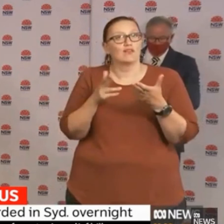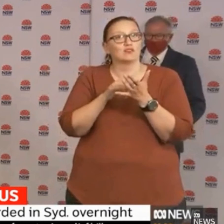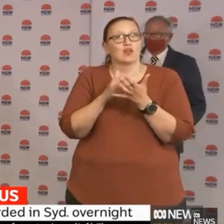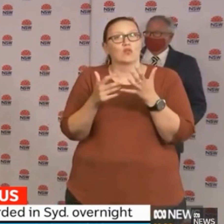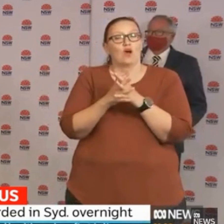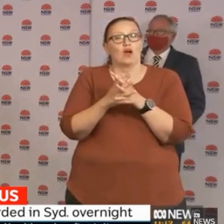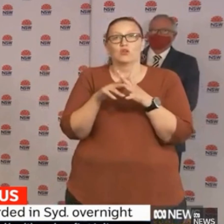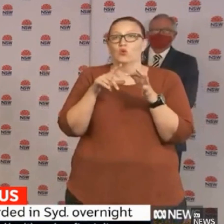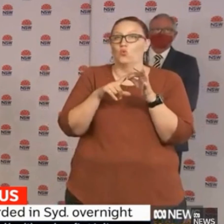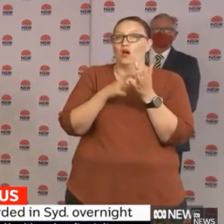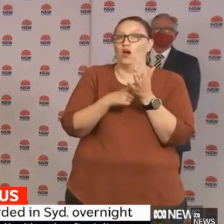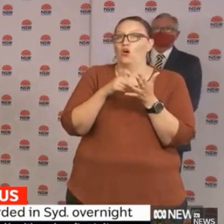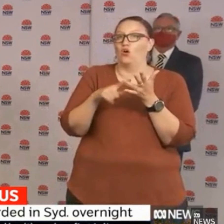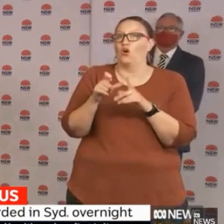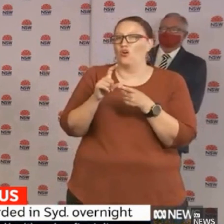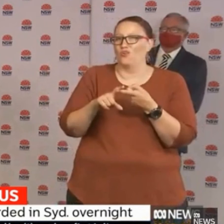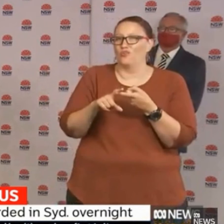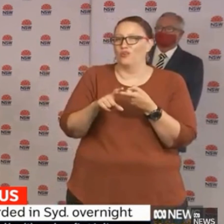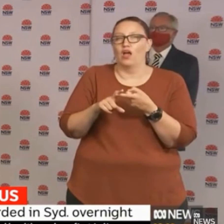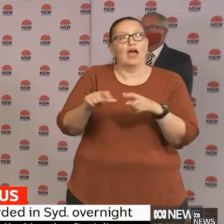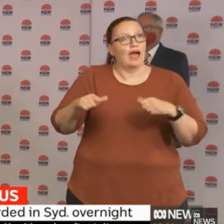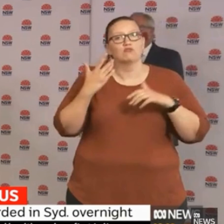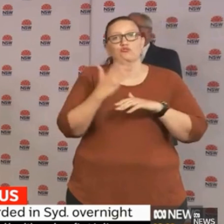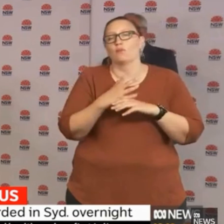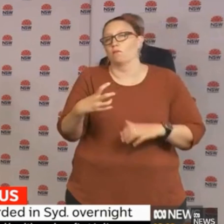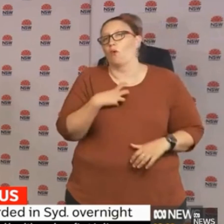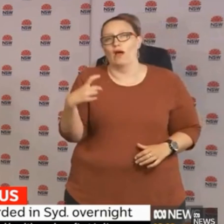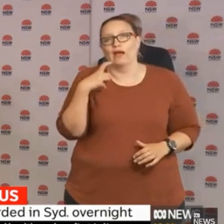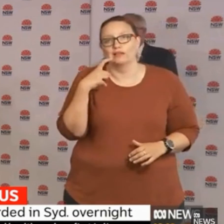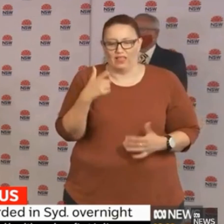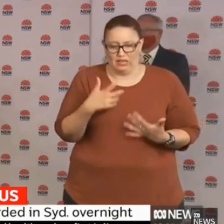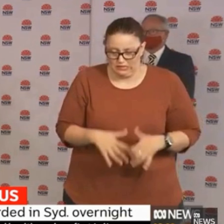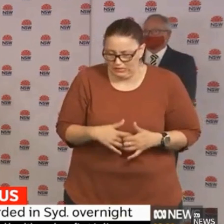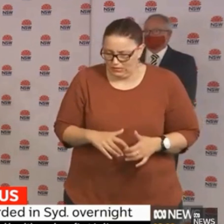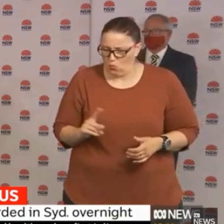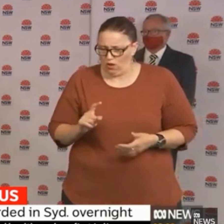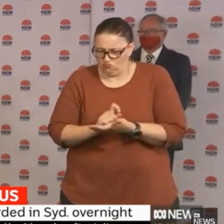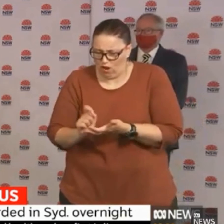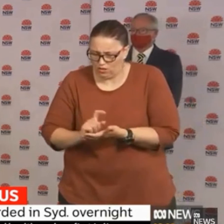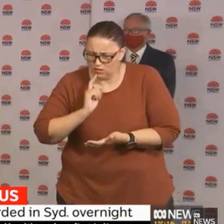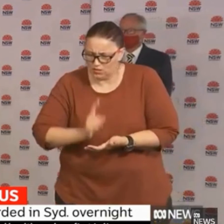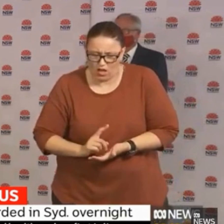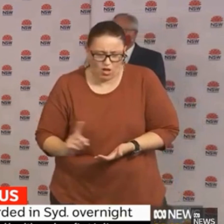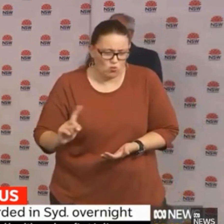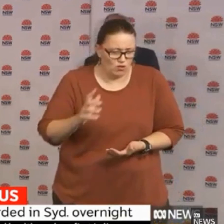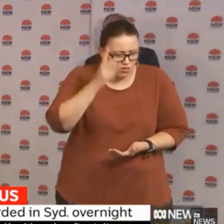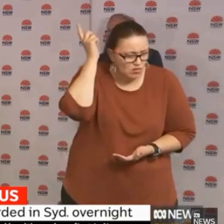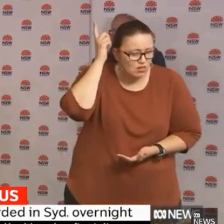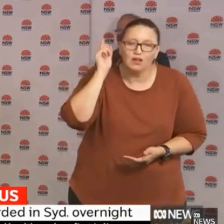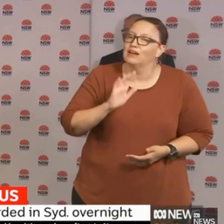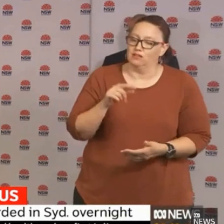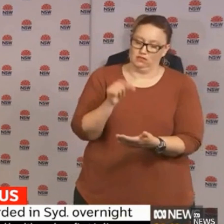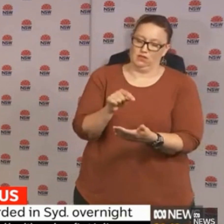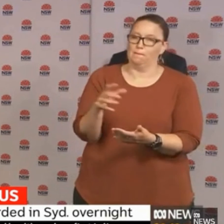if businesses get on the Service New South Wales QR code system rather than their own choice. And that's why it is